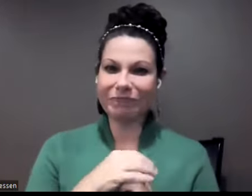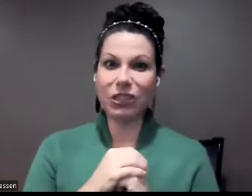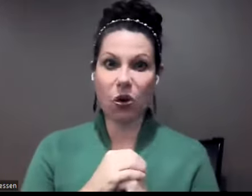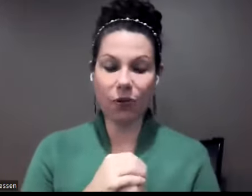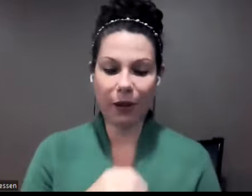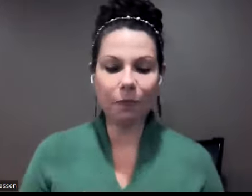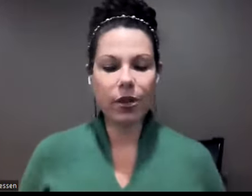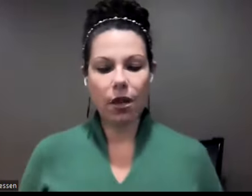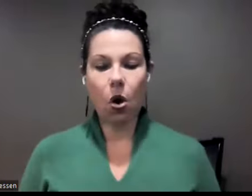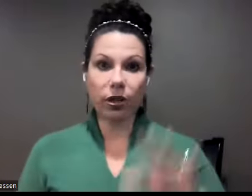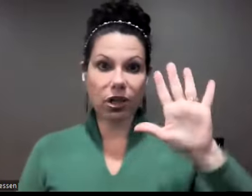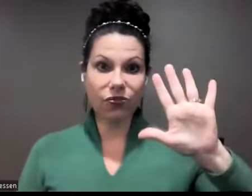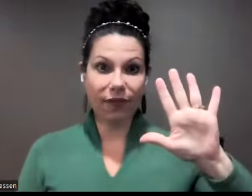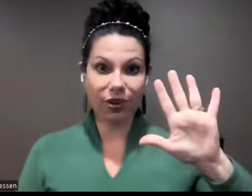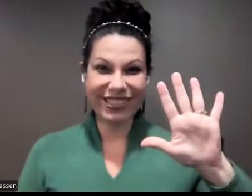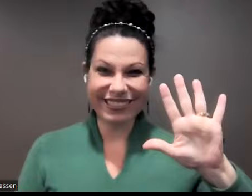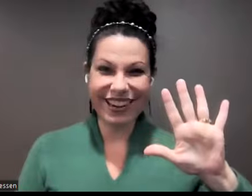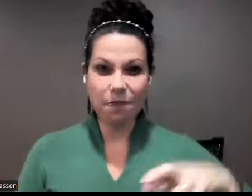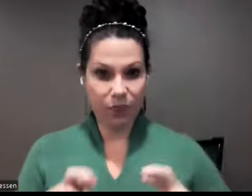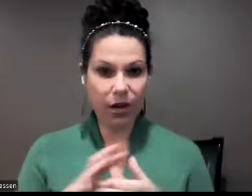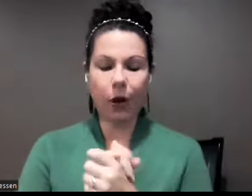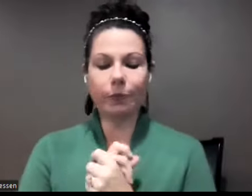Let's go from there. Oh, there's 5 words. Here we go.